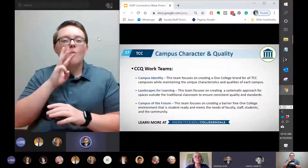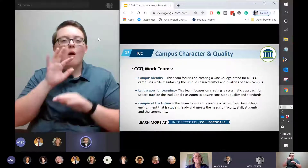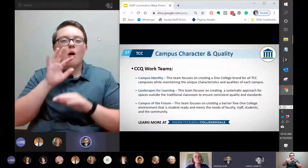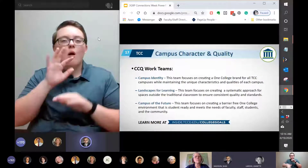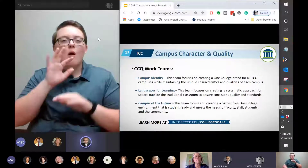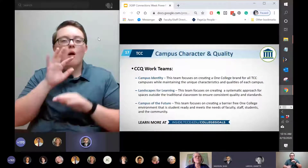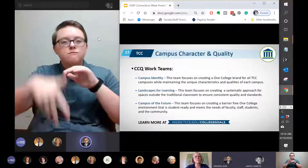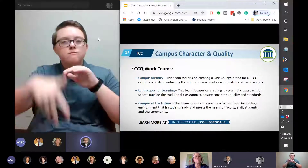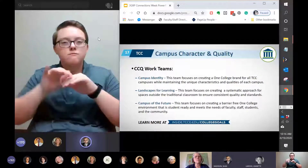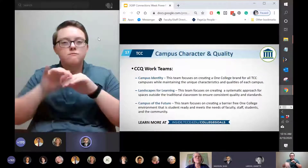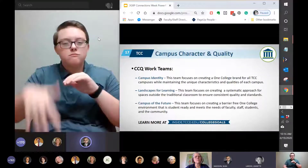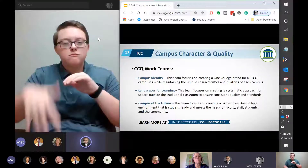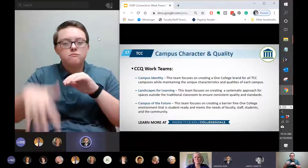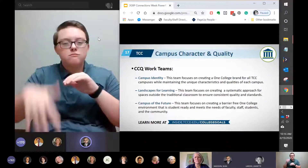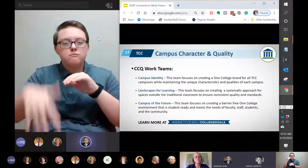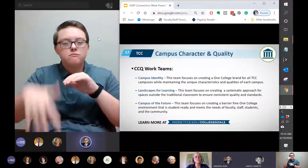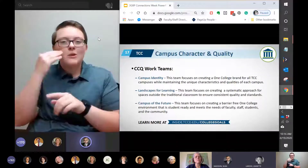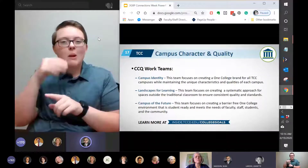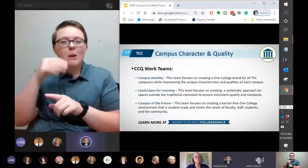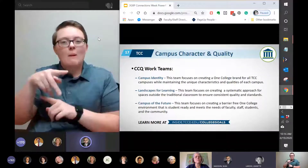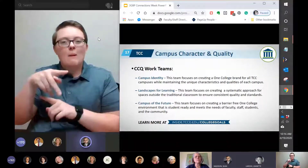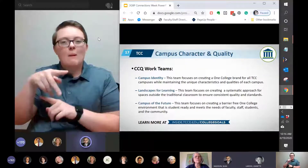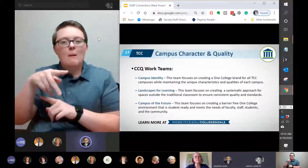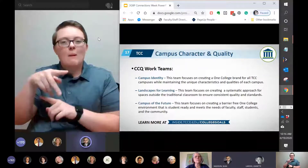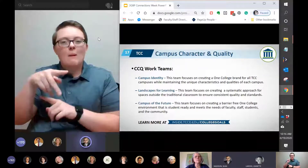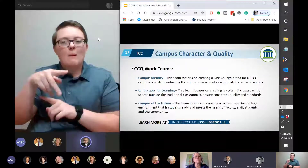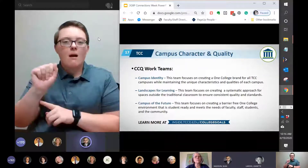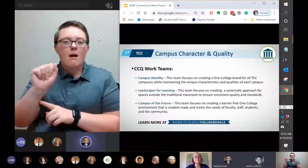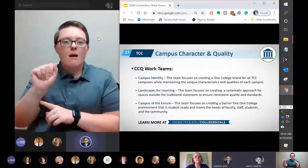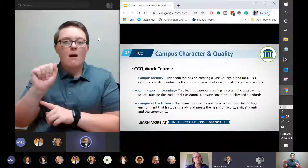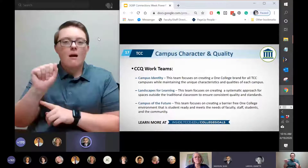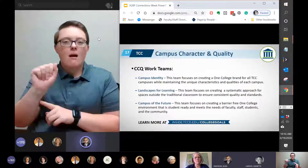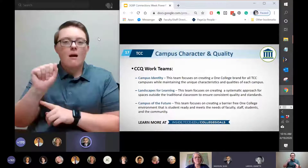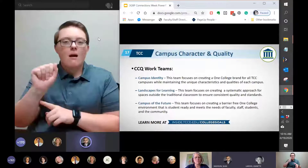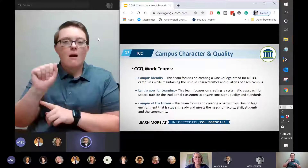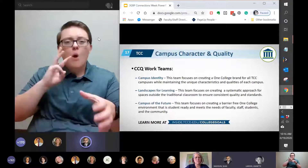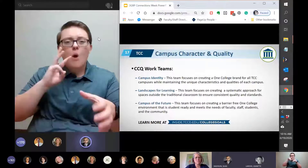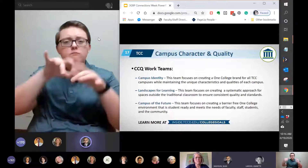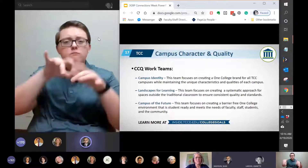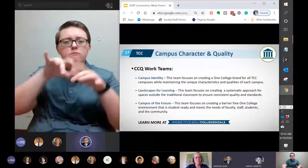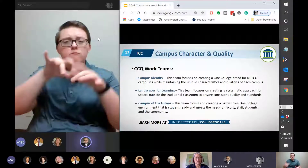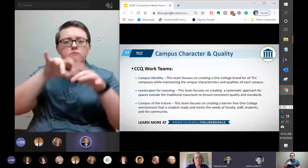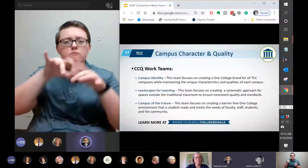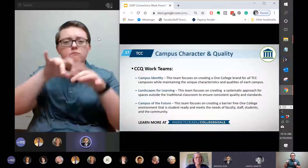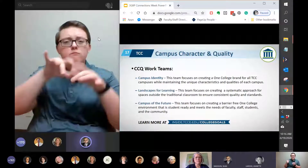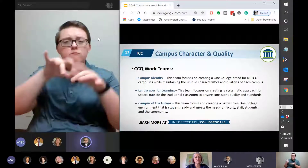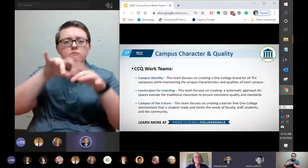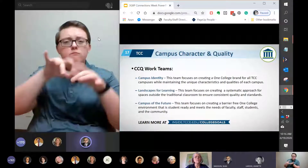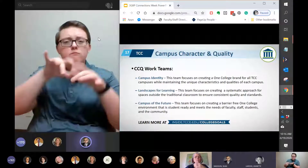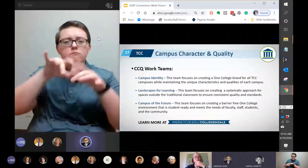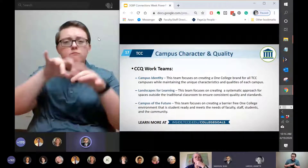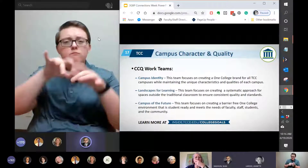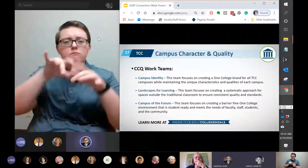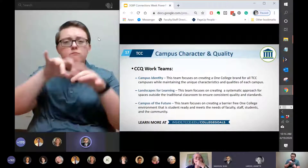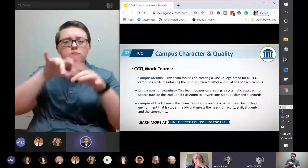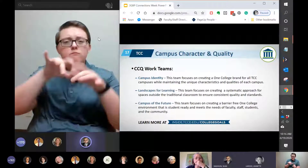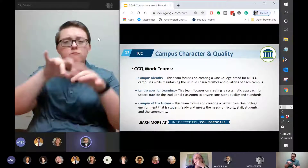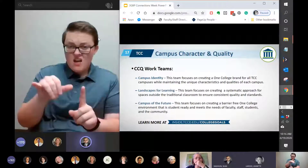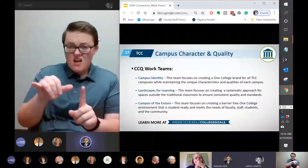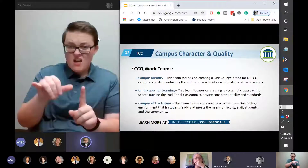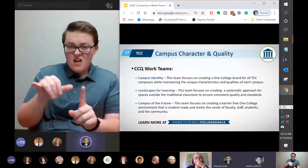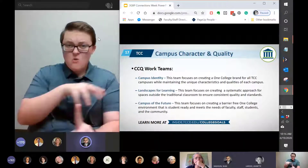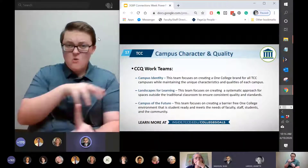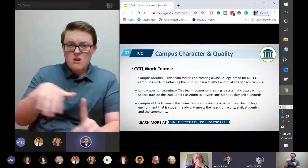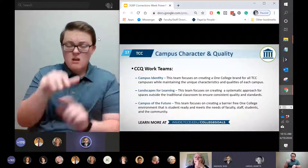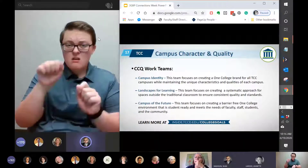was right here off in the plaza area. So those are the kinds of things in the conversations. Can we repurpose that space so that we